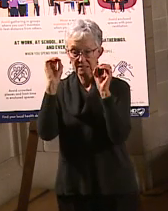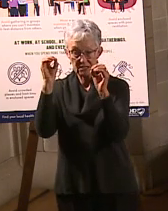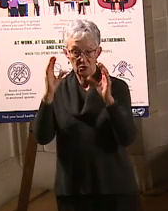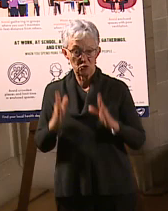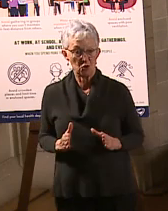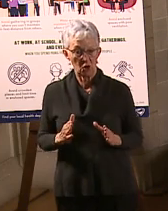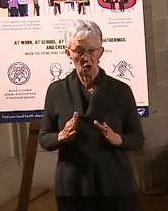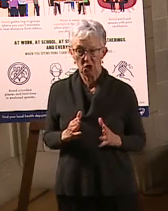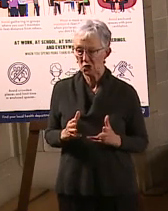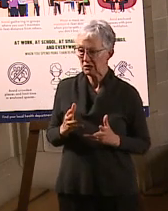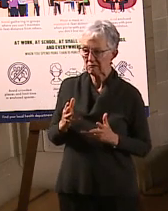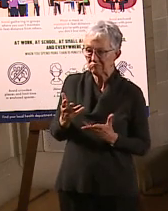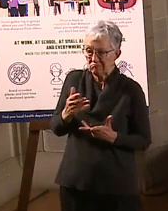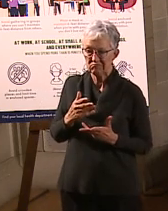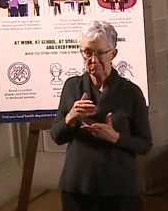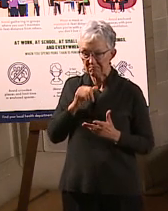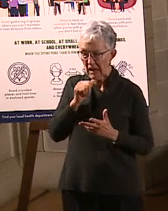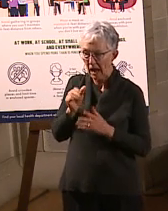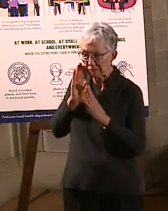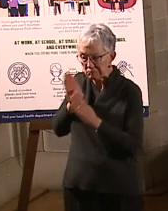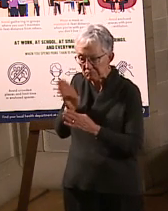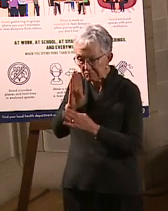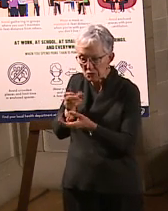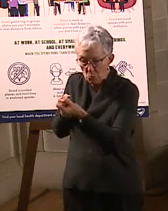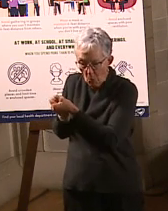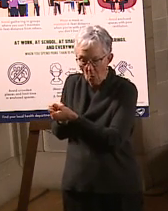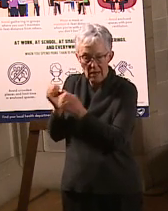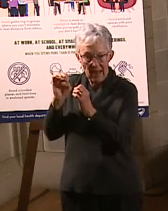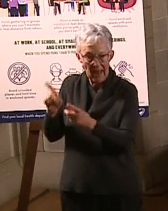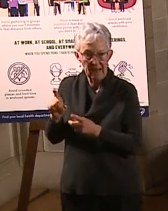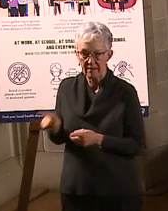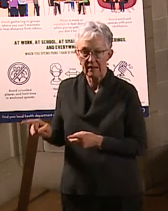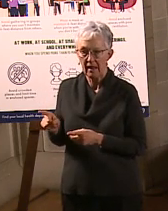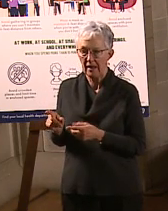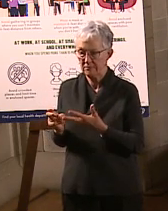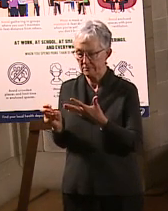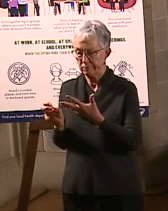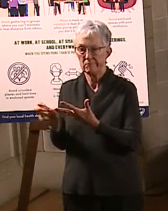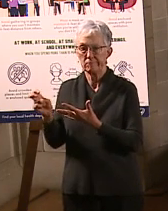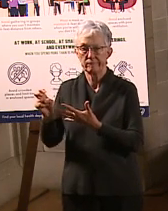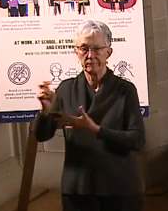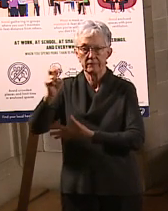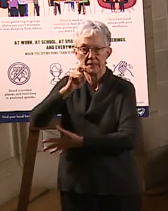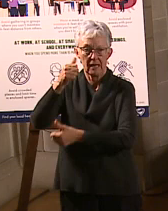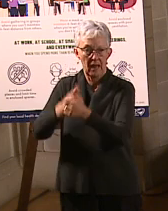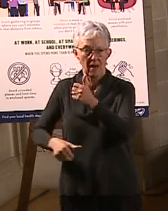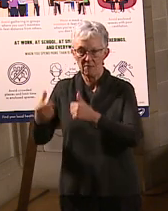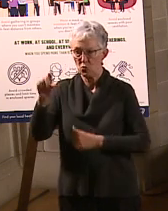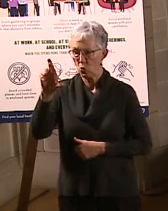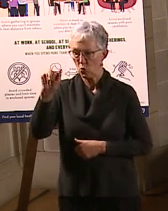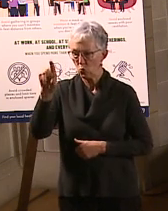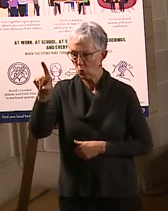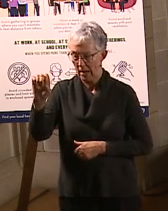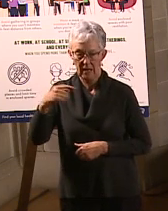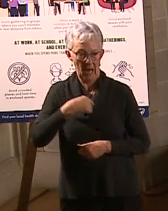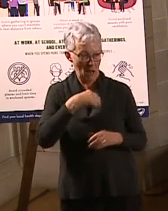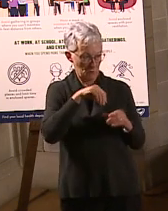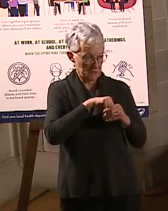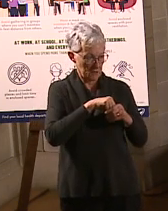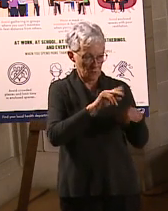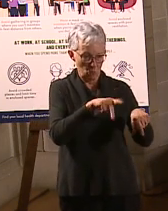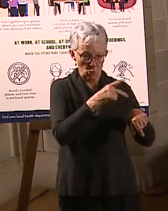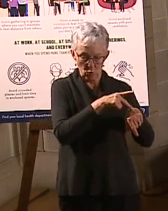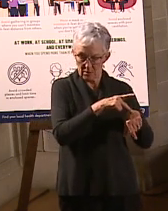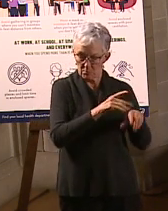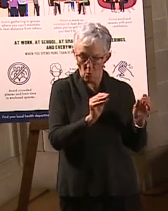grade, whether I was ready for that grade or not. And I often spent time in the principal's office, constantly in trouble. I was bullied quite a